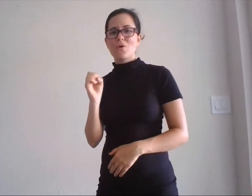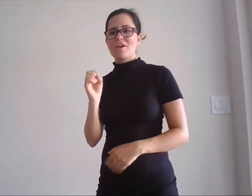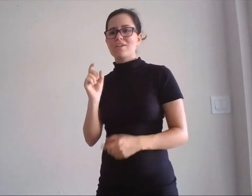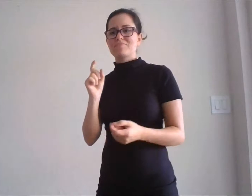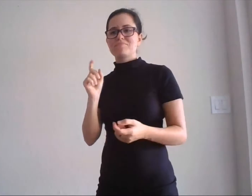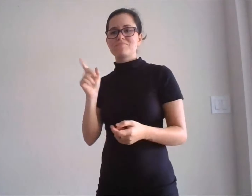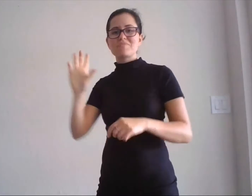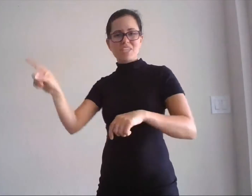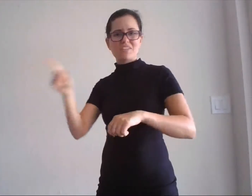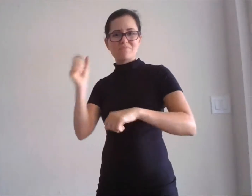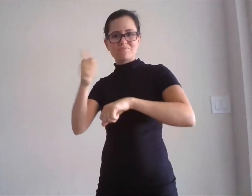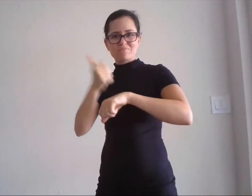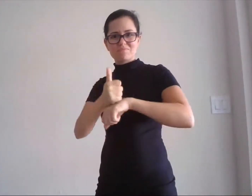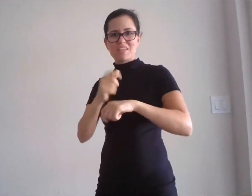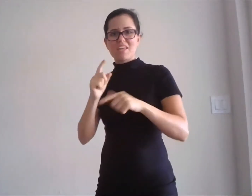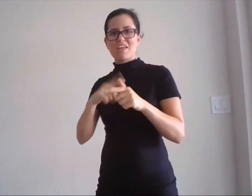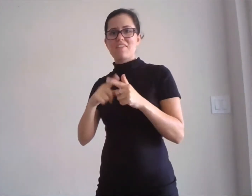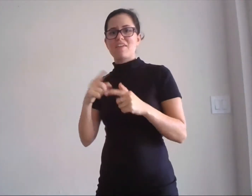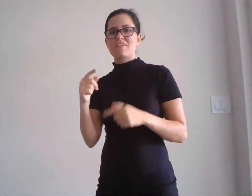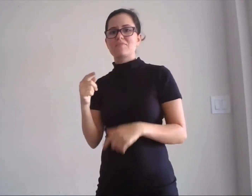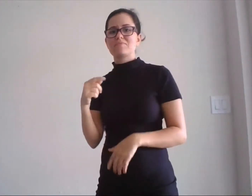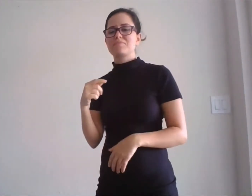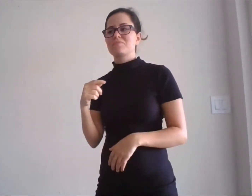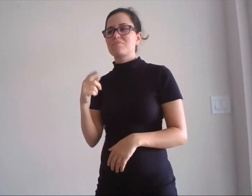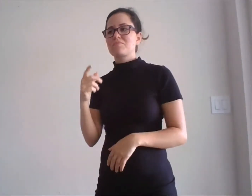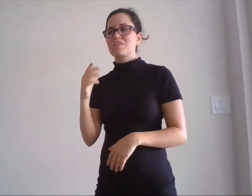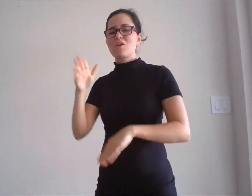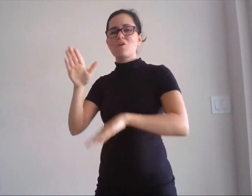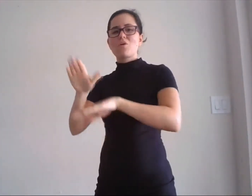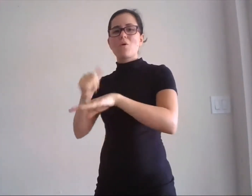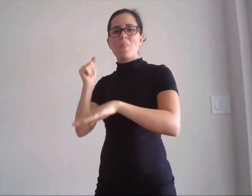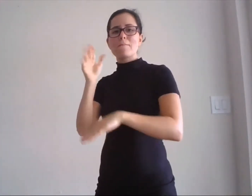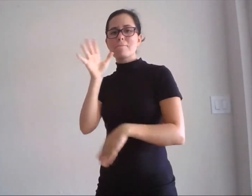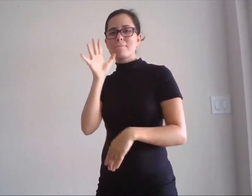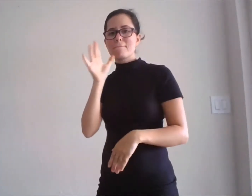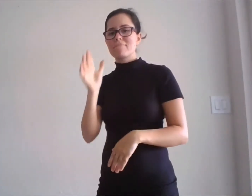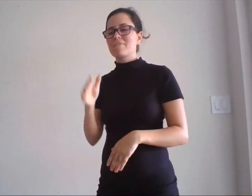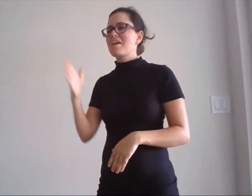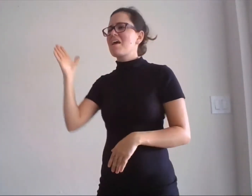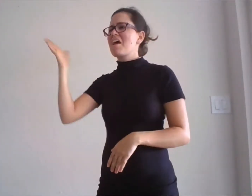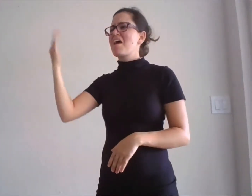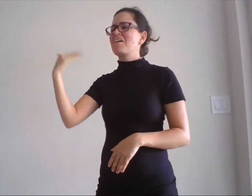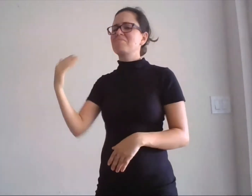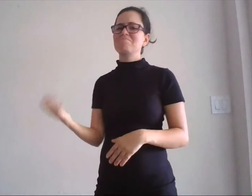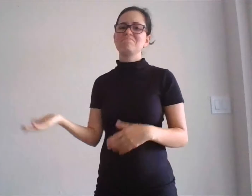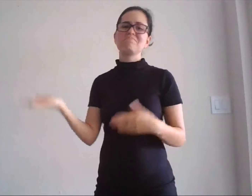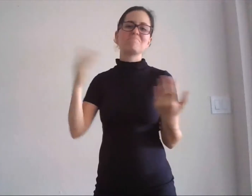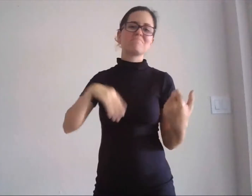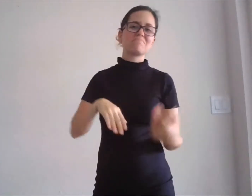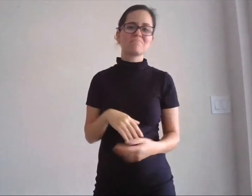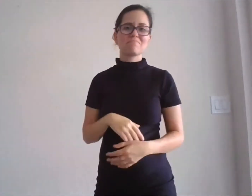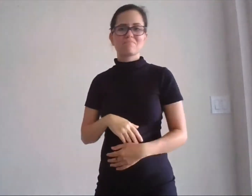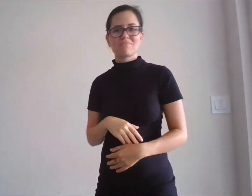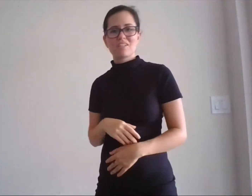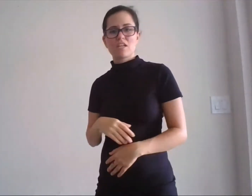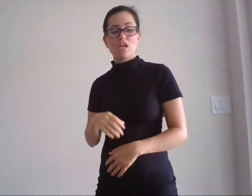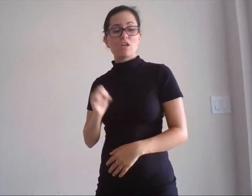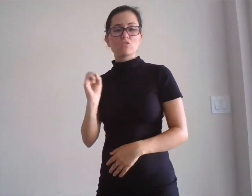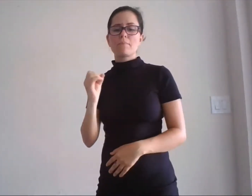couch, and he put his hands behind his head. Oh. And he said, I'm going to start saying, hey, HG for Hey Google, okay?